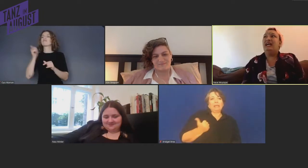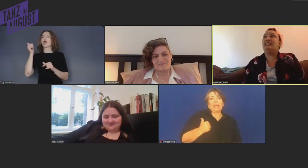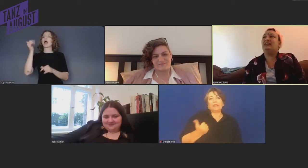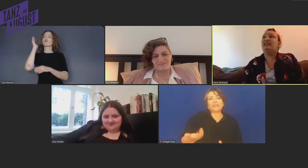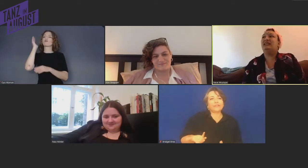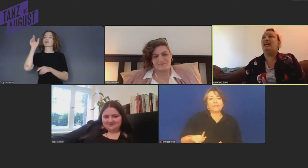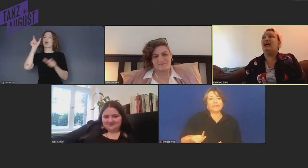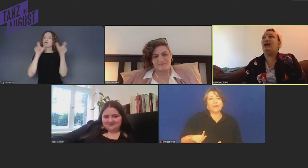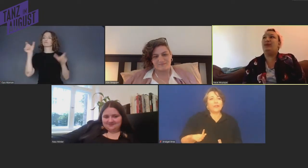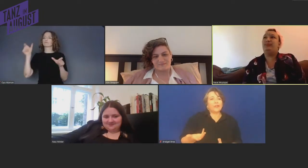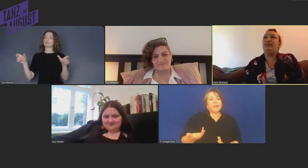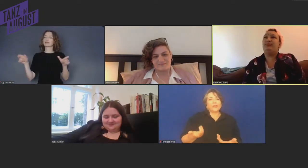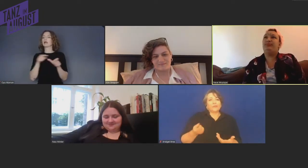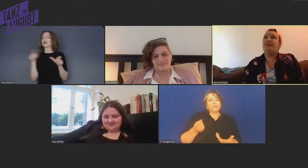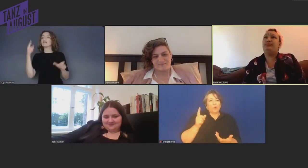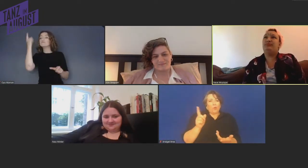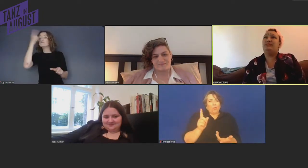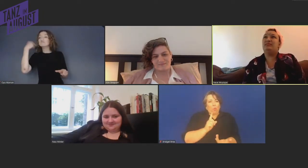I think